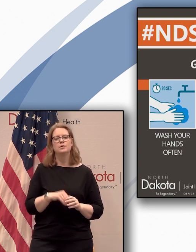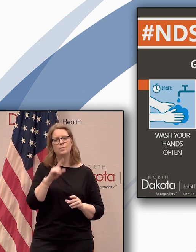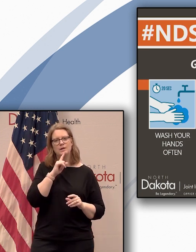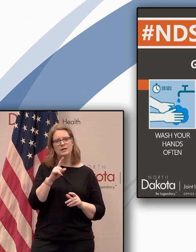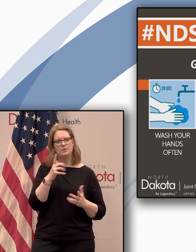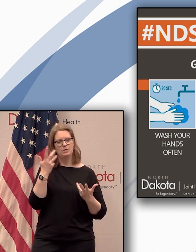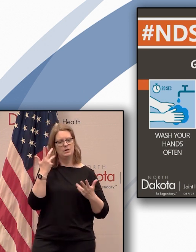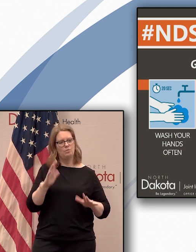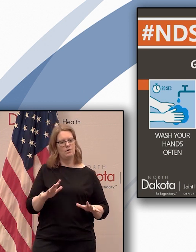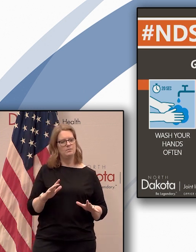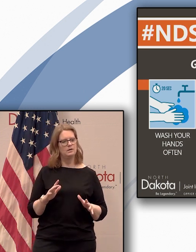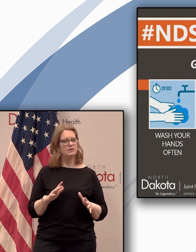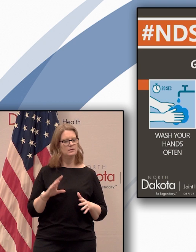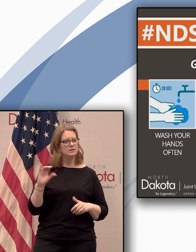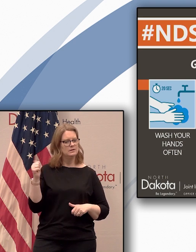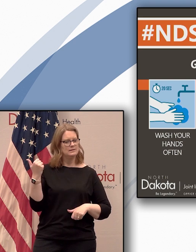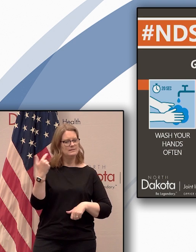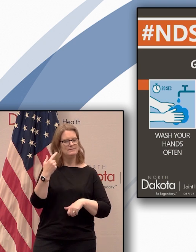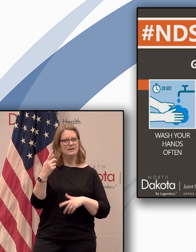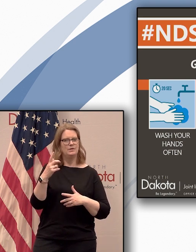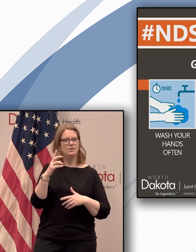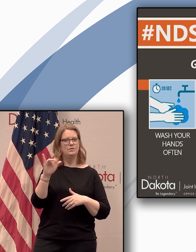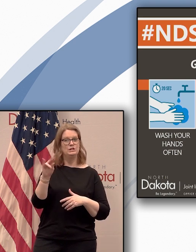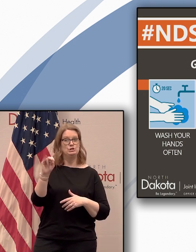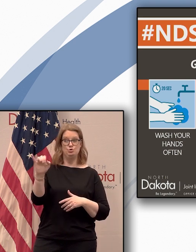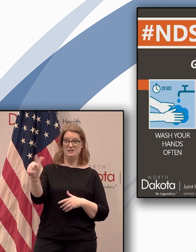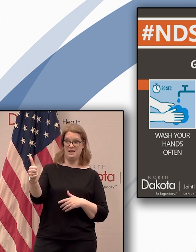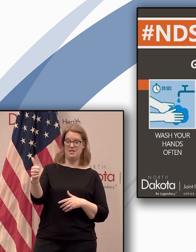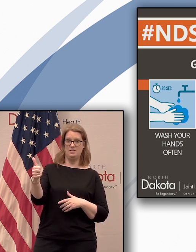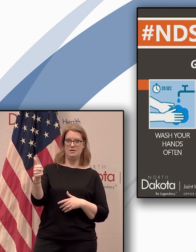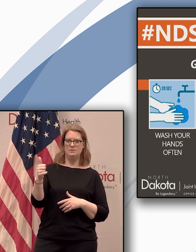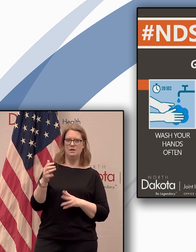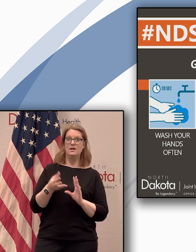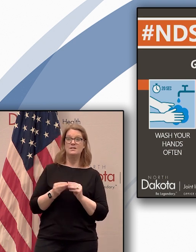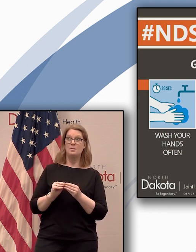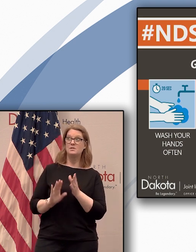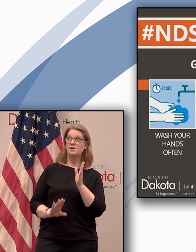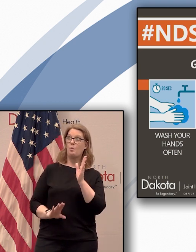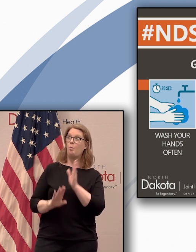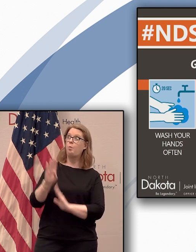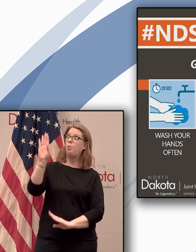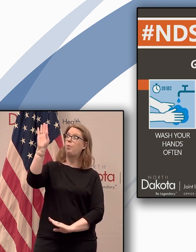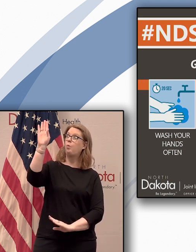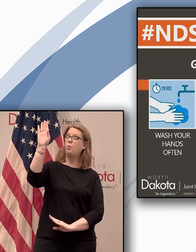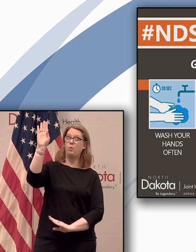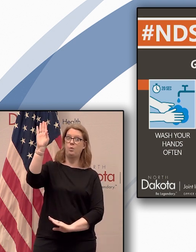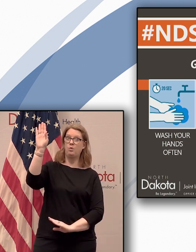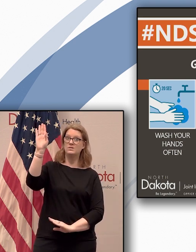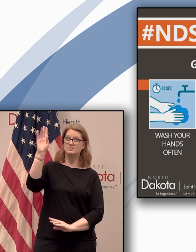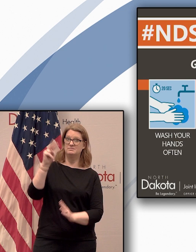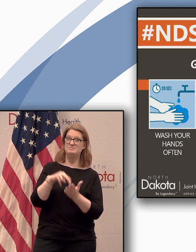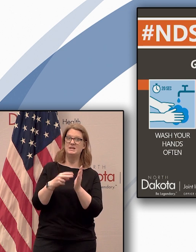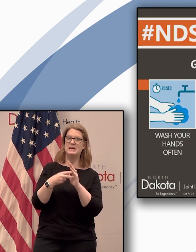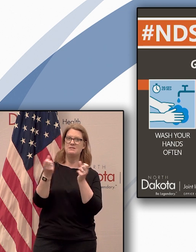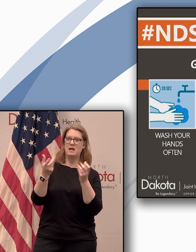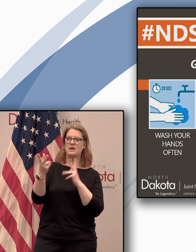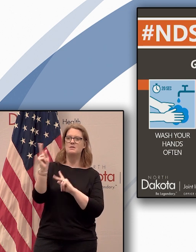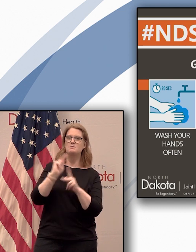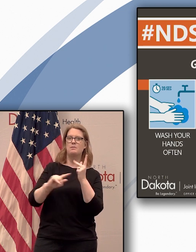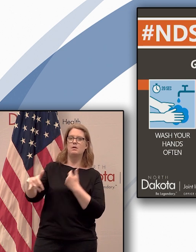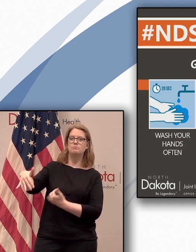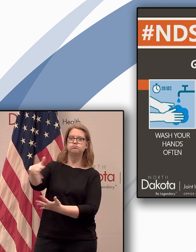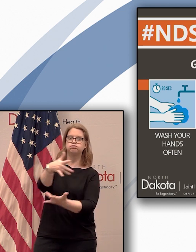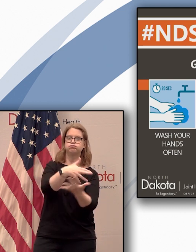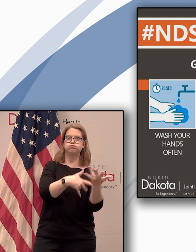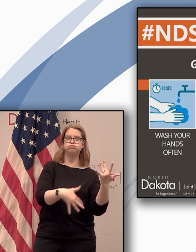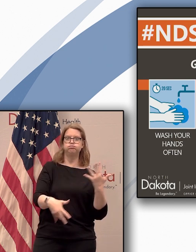to not be 10 days into June and seeing our numbers climb as a reflection of all the interaction that happened over Memorial